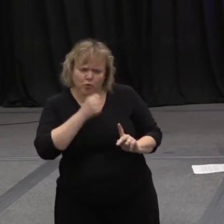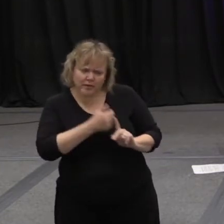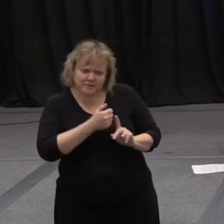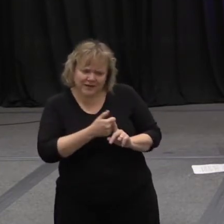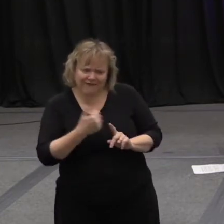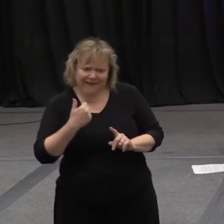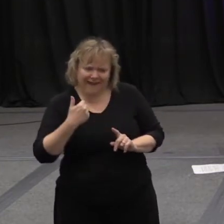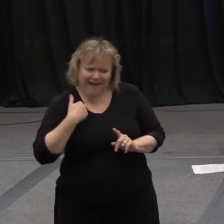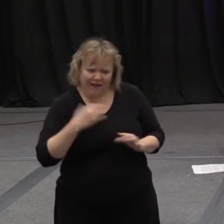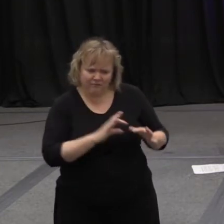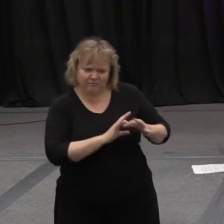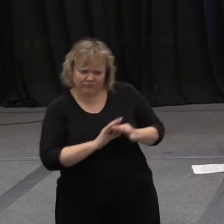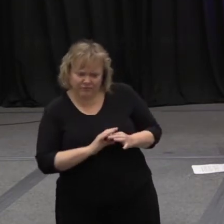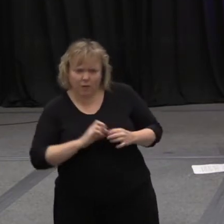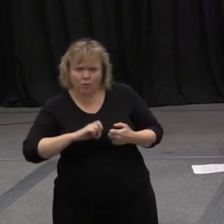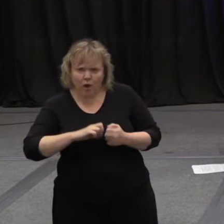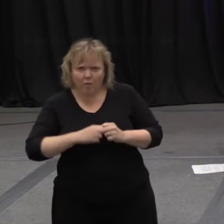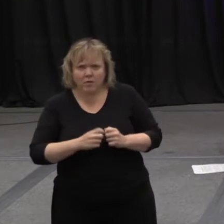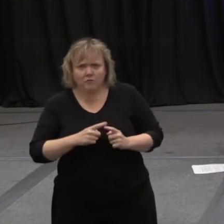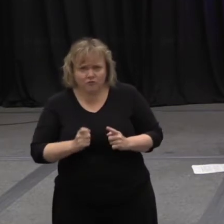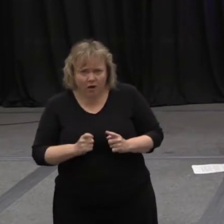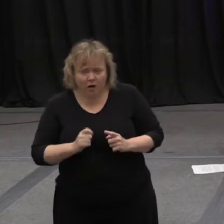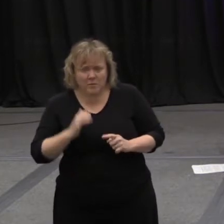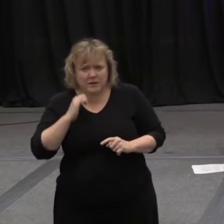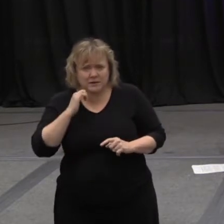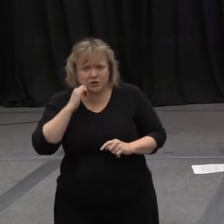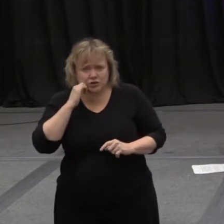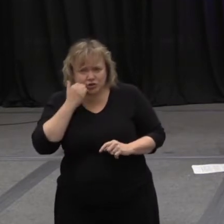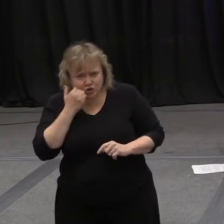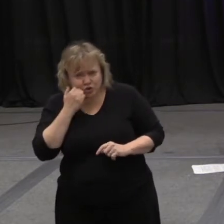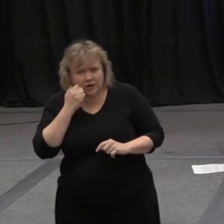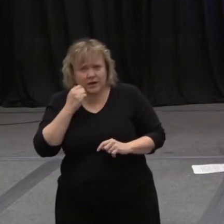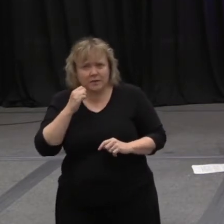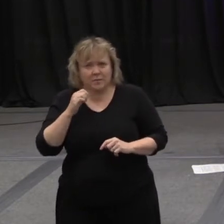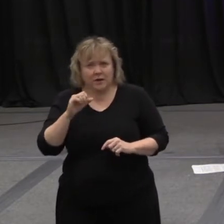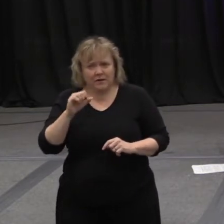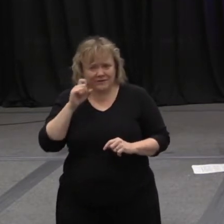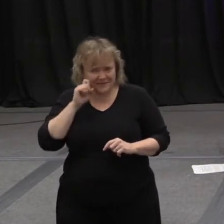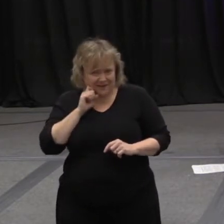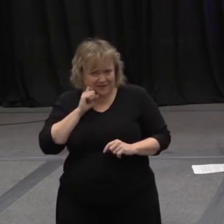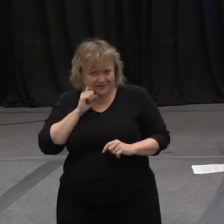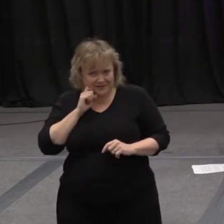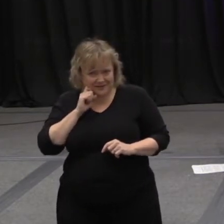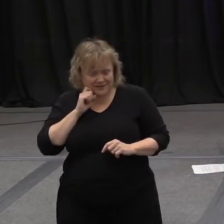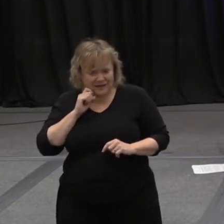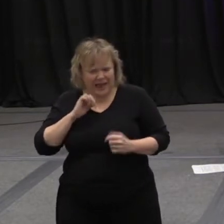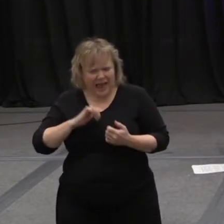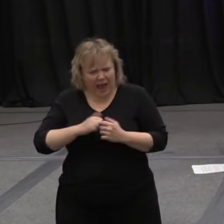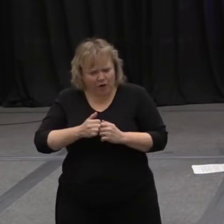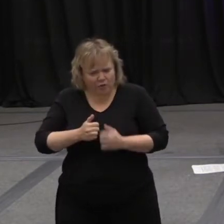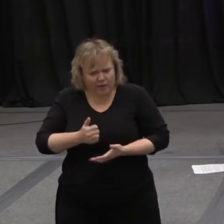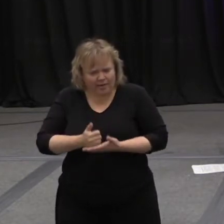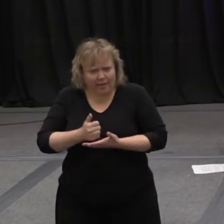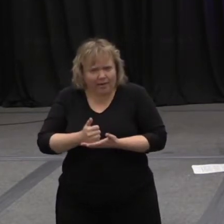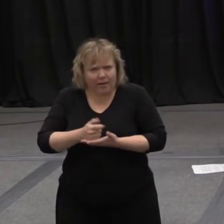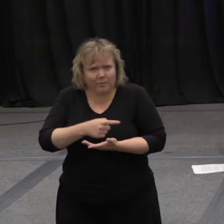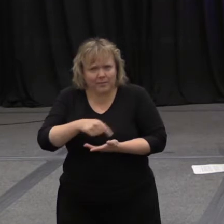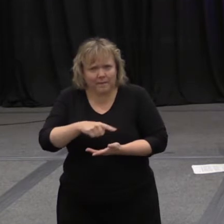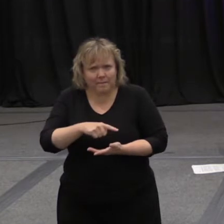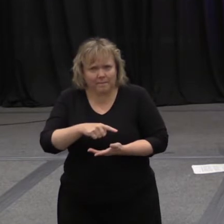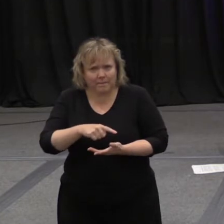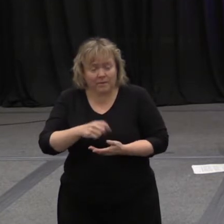in the sexual shame, how can we help those people on the journey? And because we all grew up in the